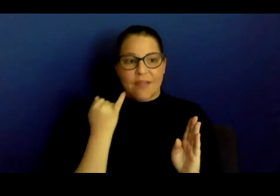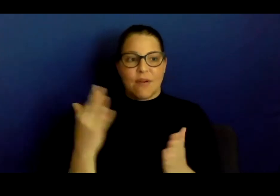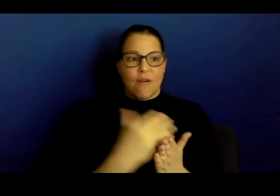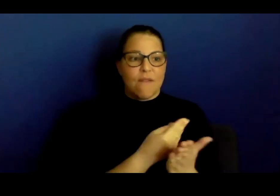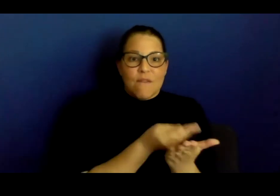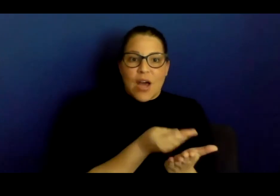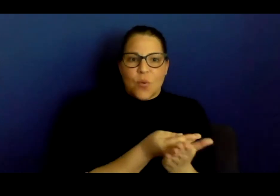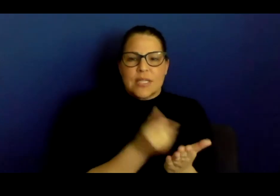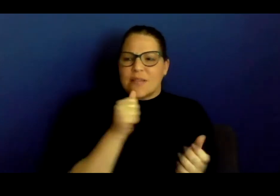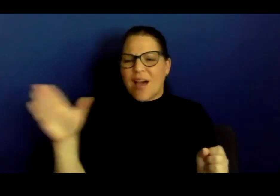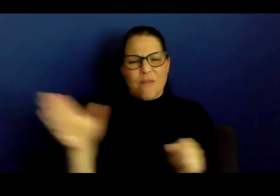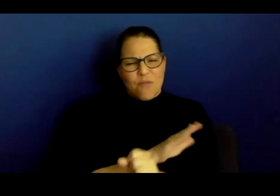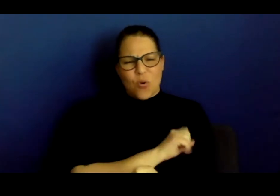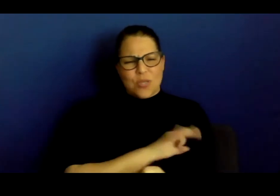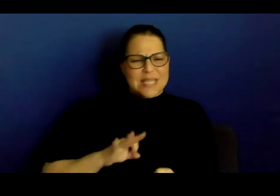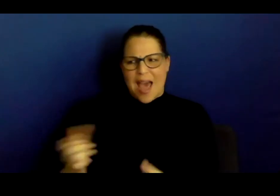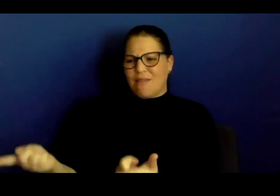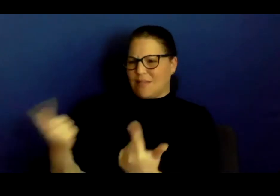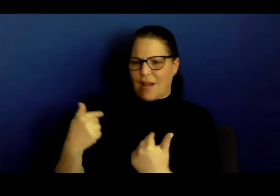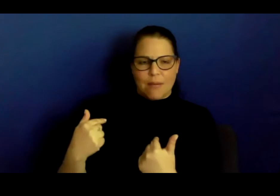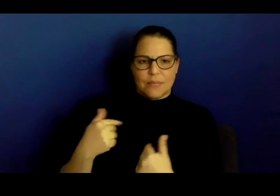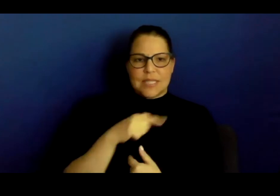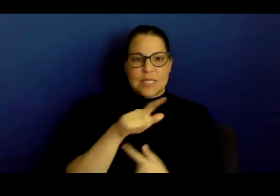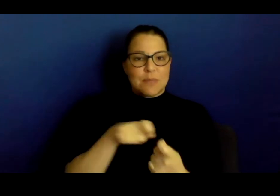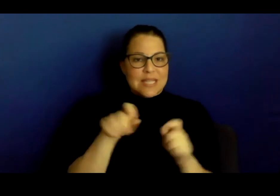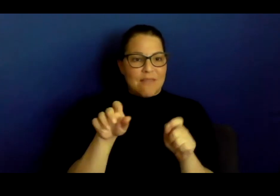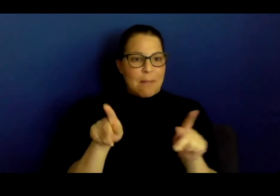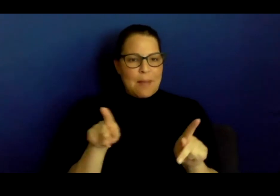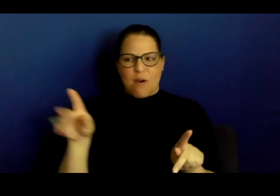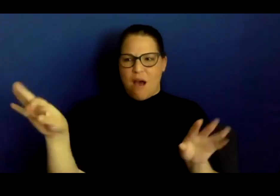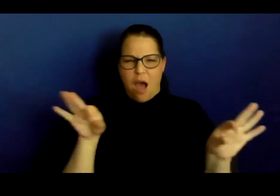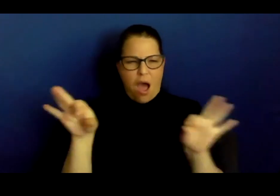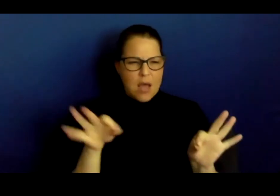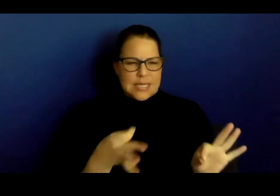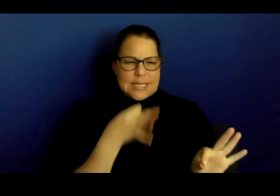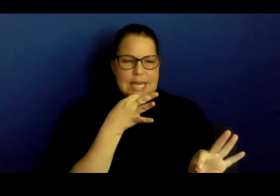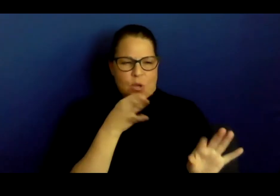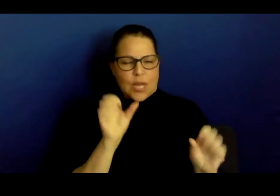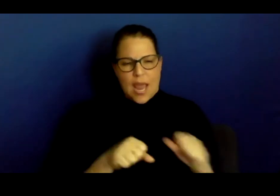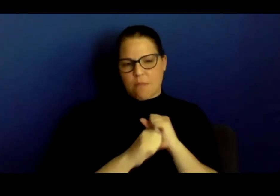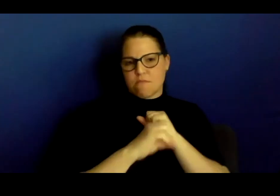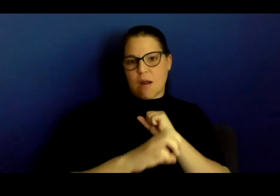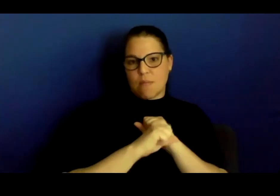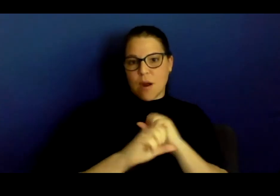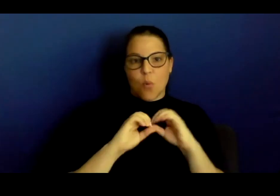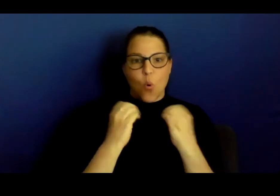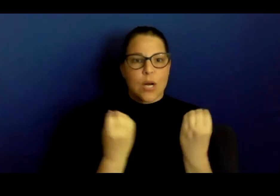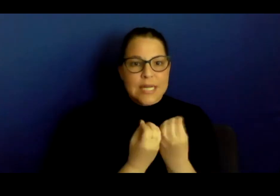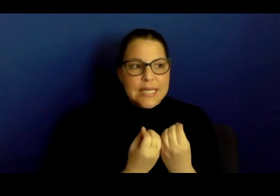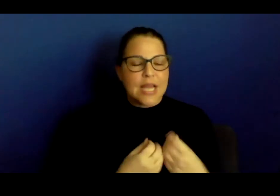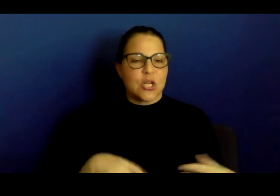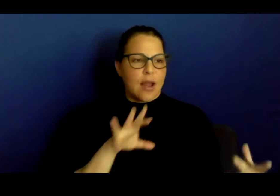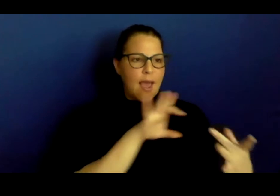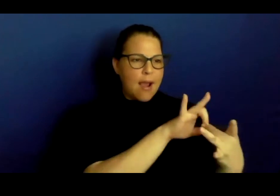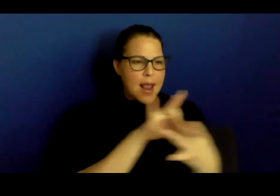not your whole team needs to be there. You need to have the people who are best at talking about your organization, building community with the people